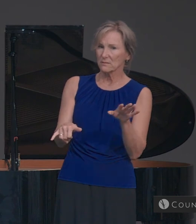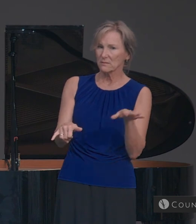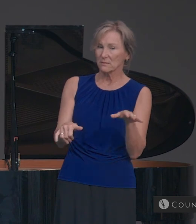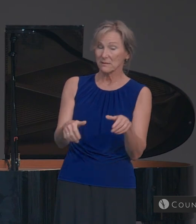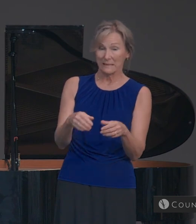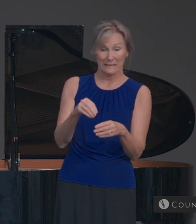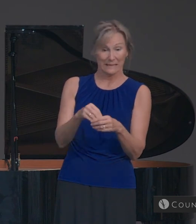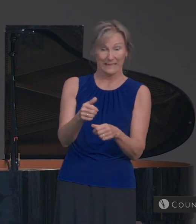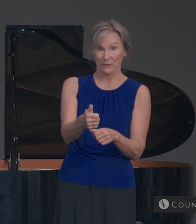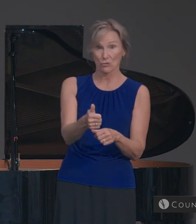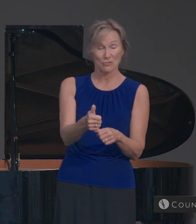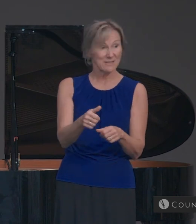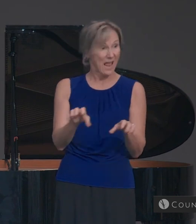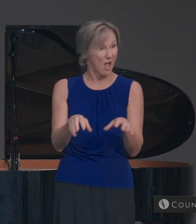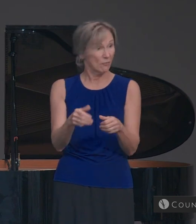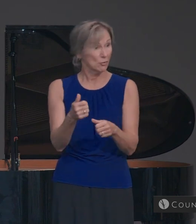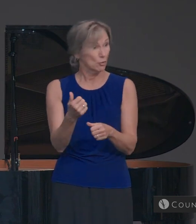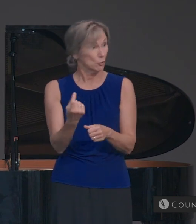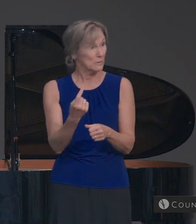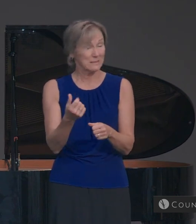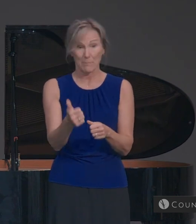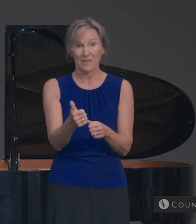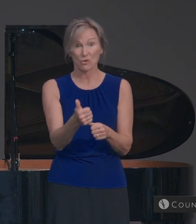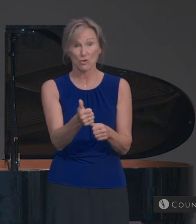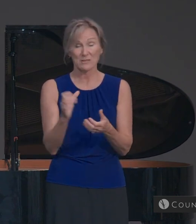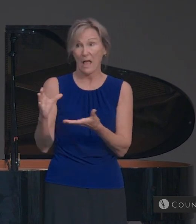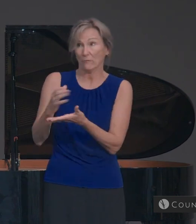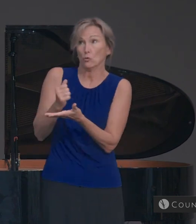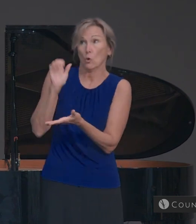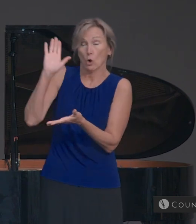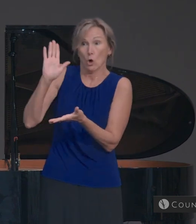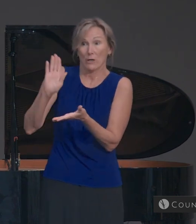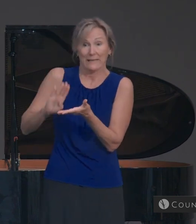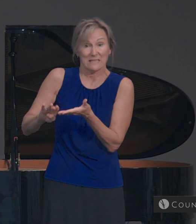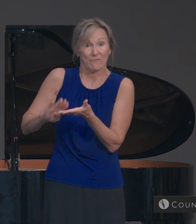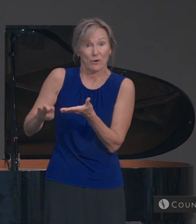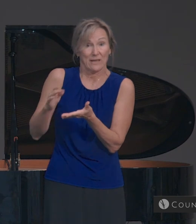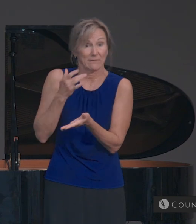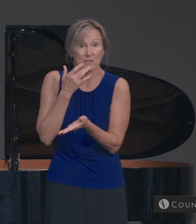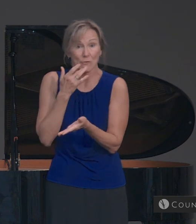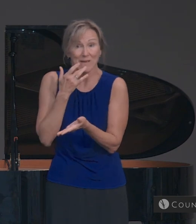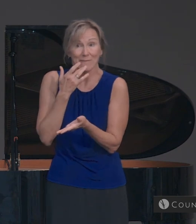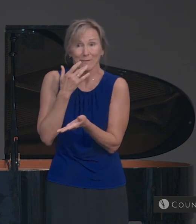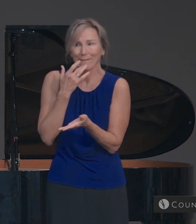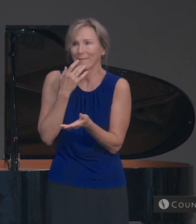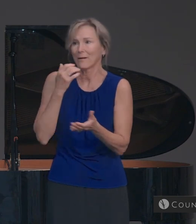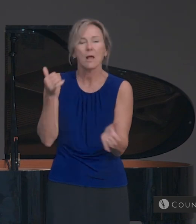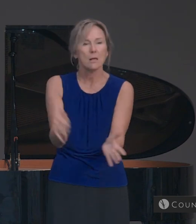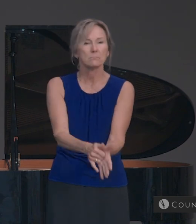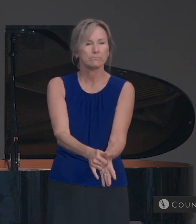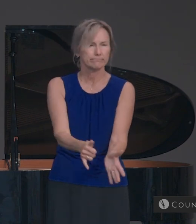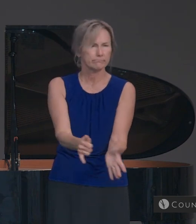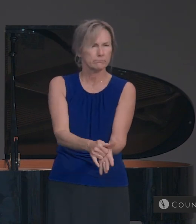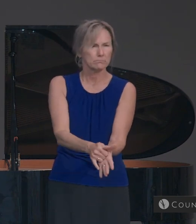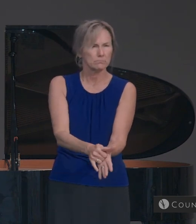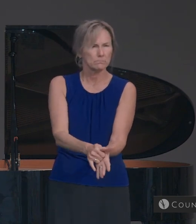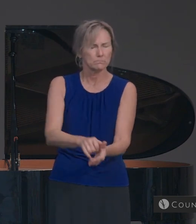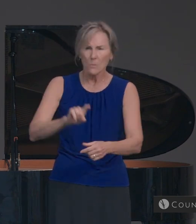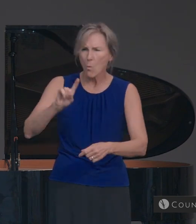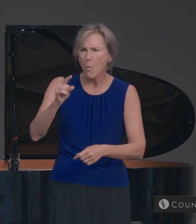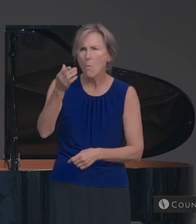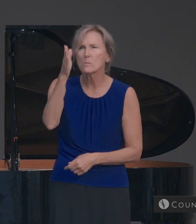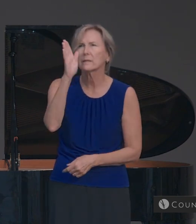nothing. We can do nothing in and of ourselves to gain his favor back or his forgiveness. This is something to be taken seriously. Only